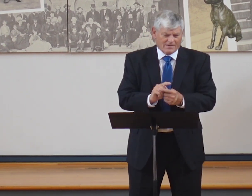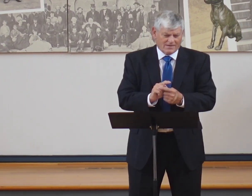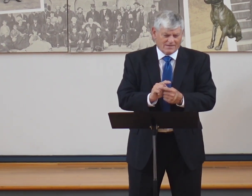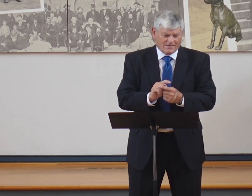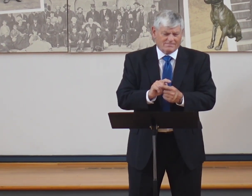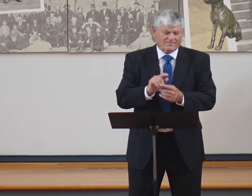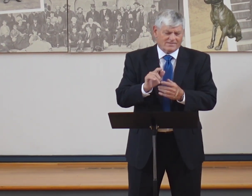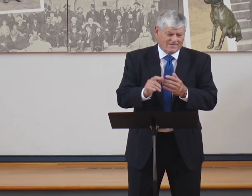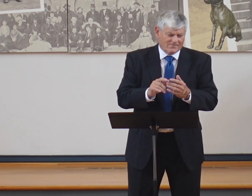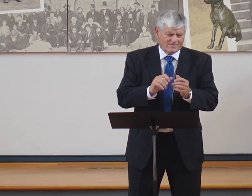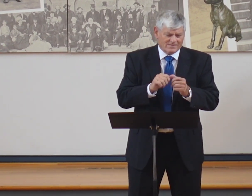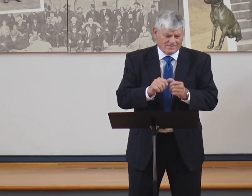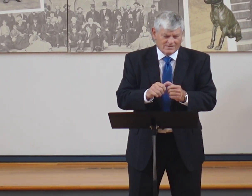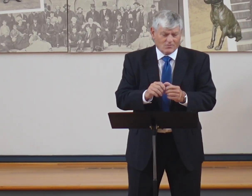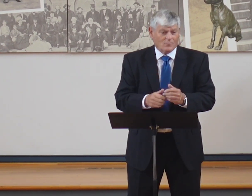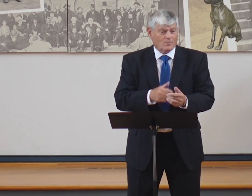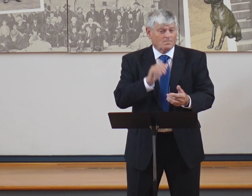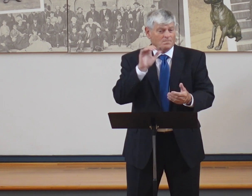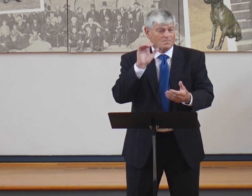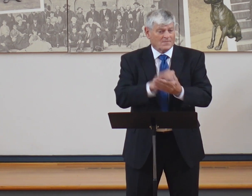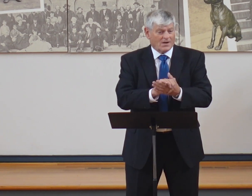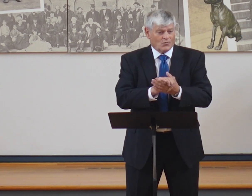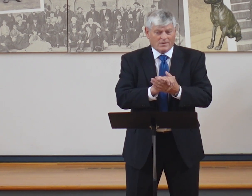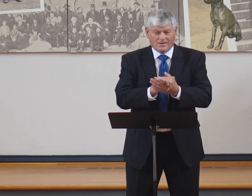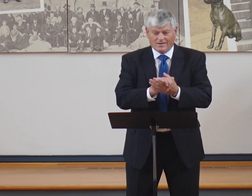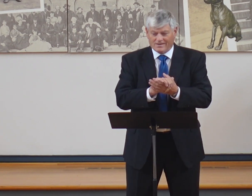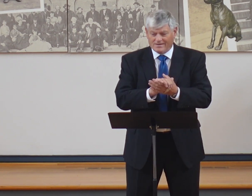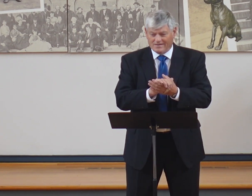Peter. She just loved him, and they got married.